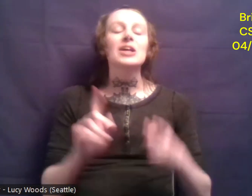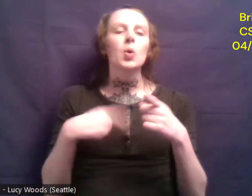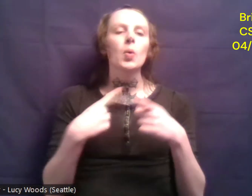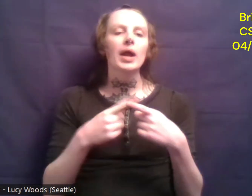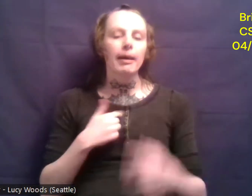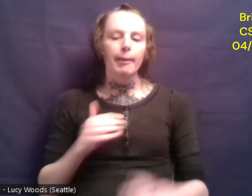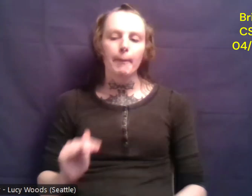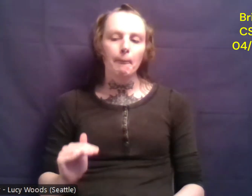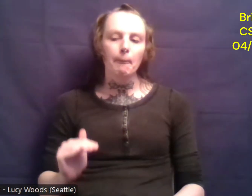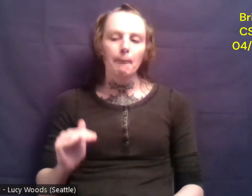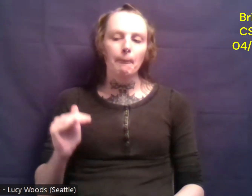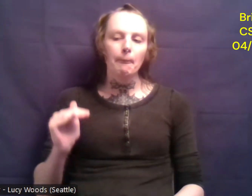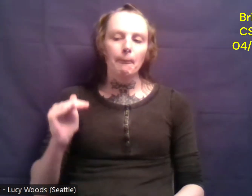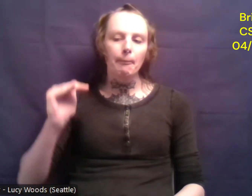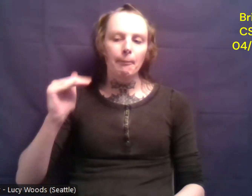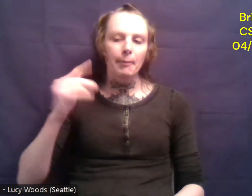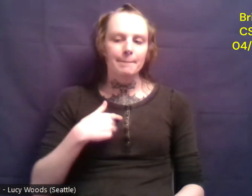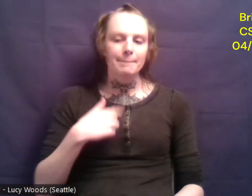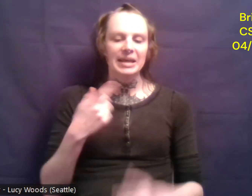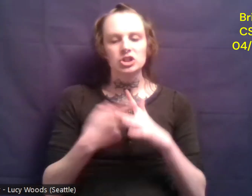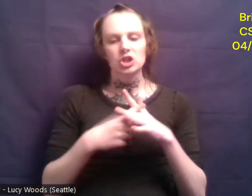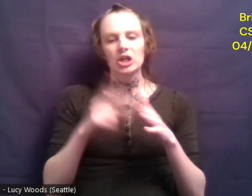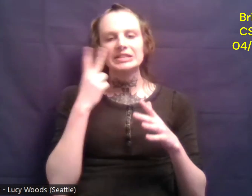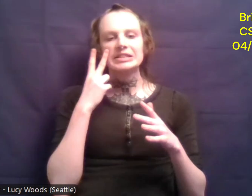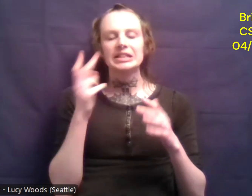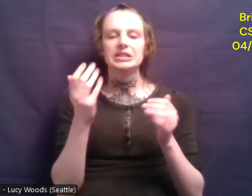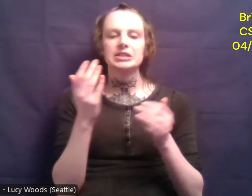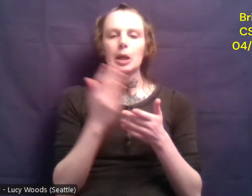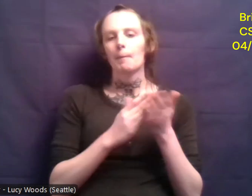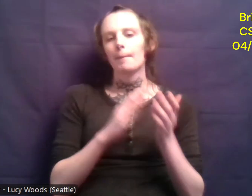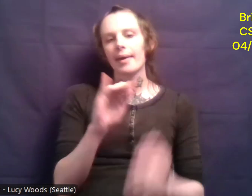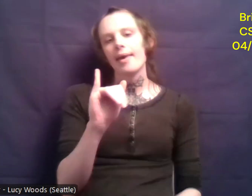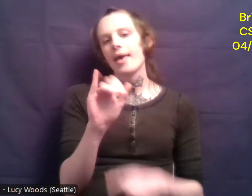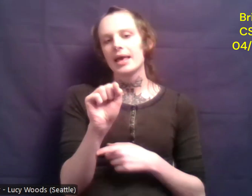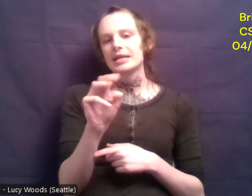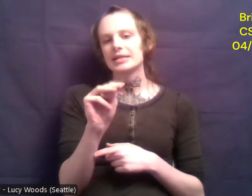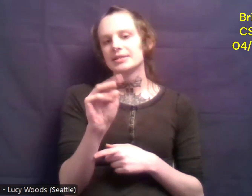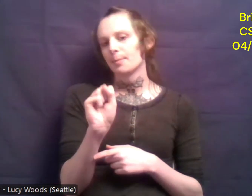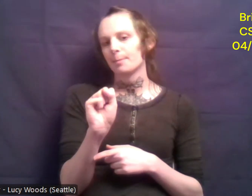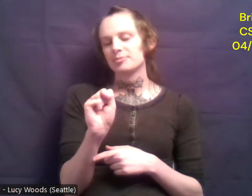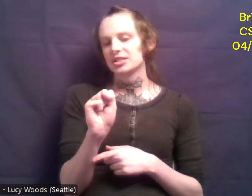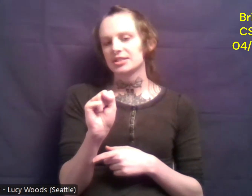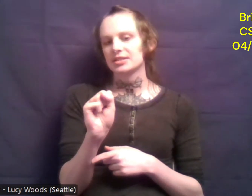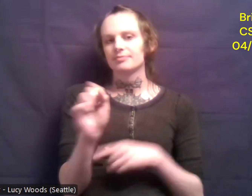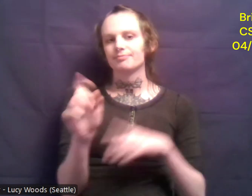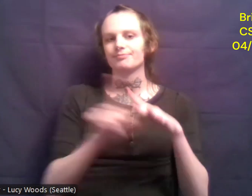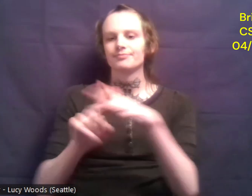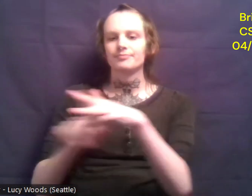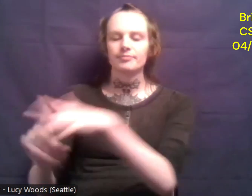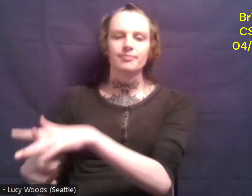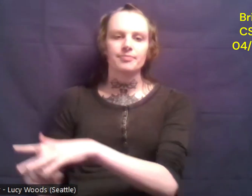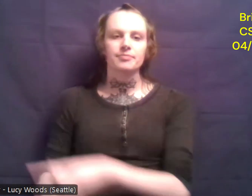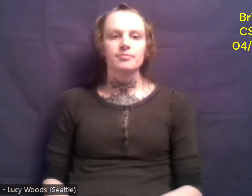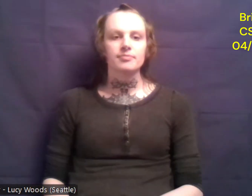that's when I started to see some of the isms come out. And actually, one of my friends said the ids,